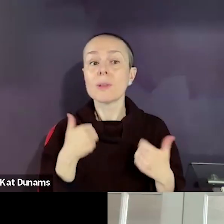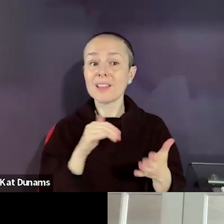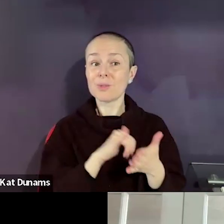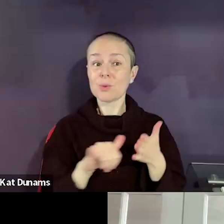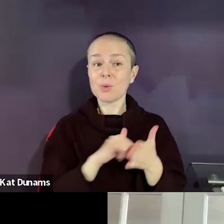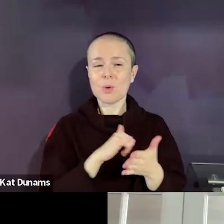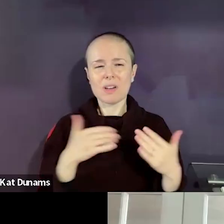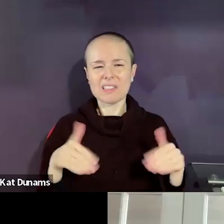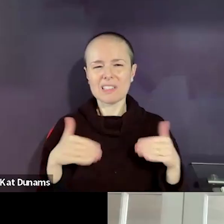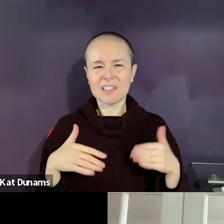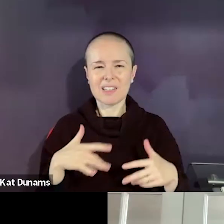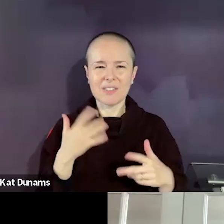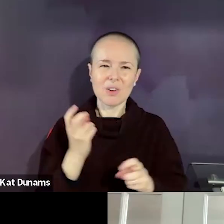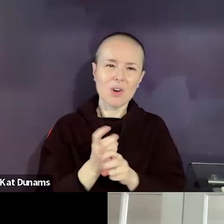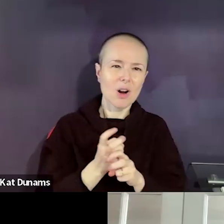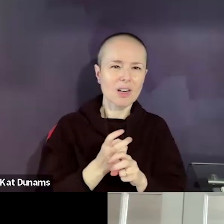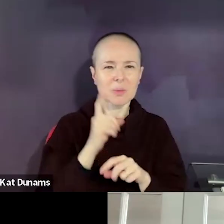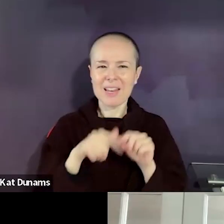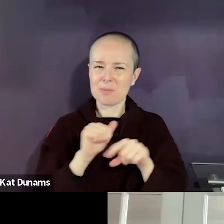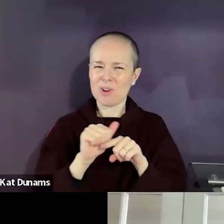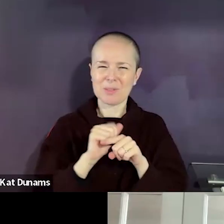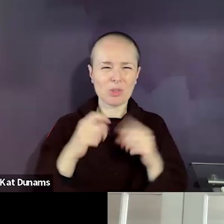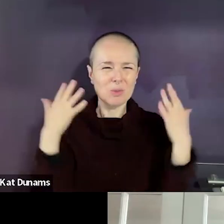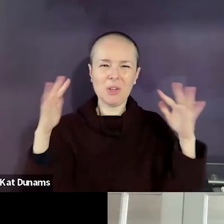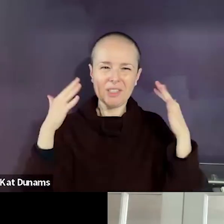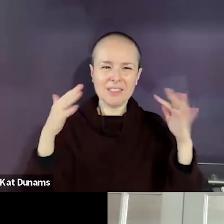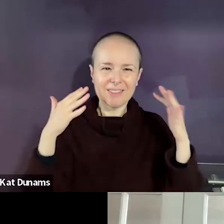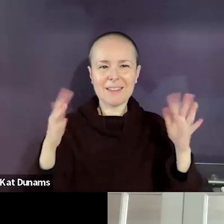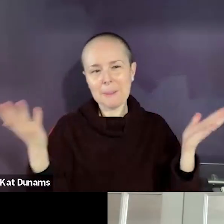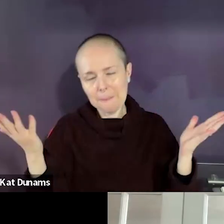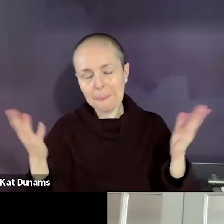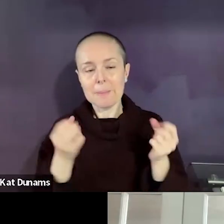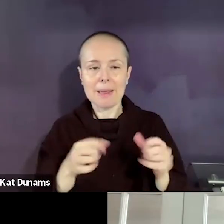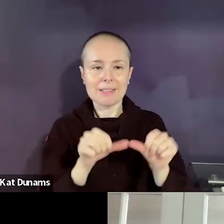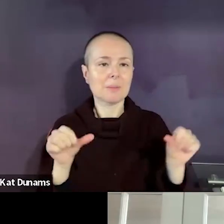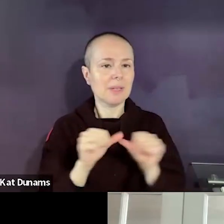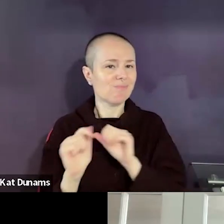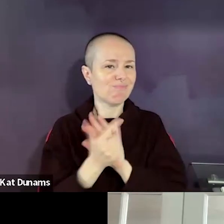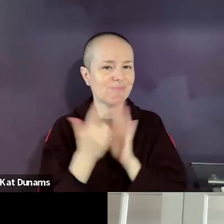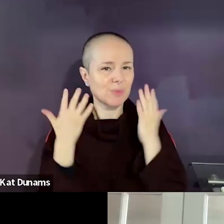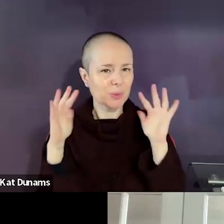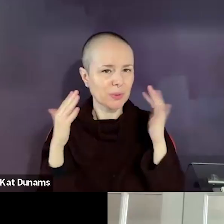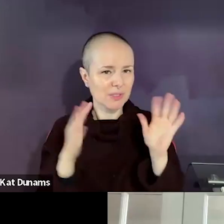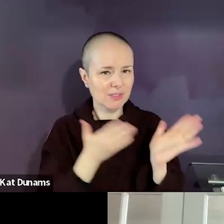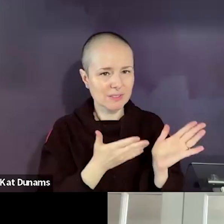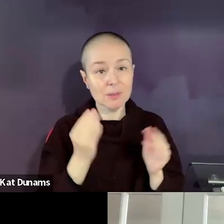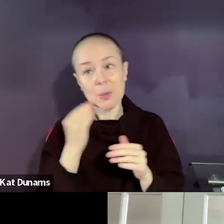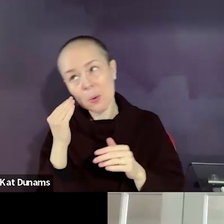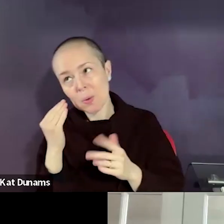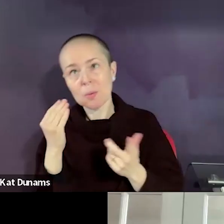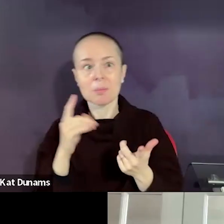very isolated and unable to practice in the spaces that are provided within our own apartments or